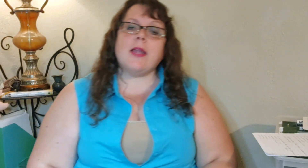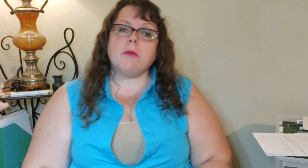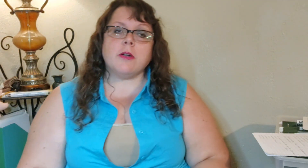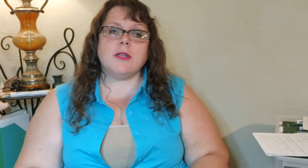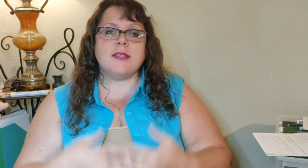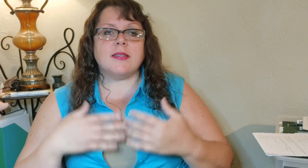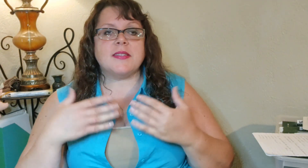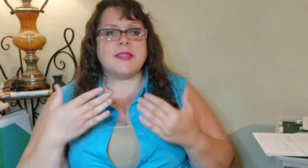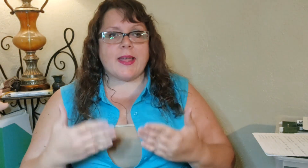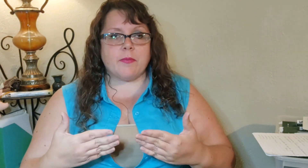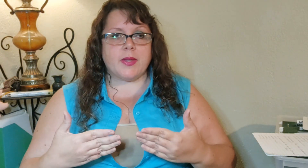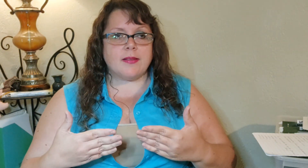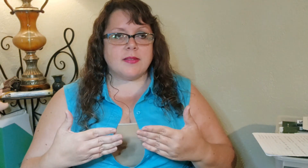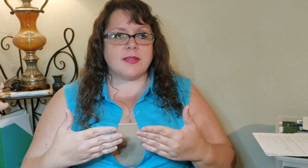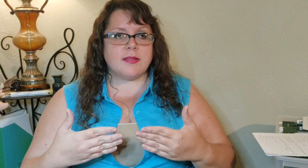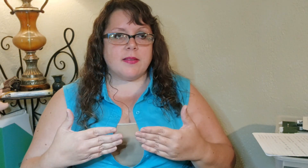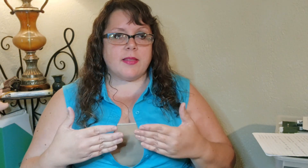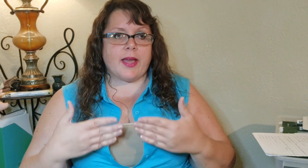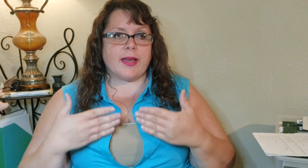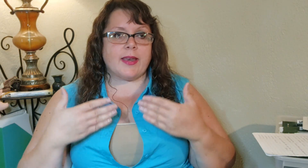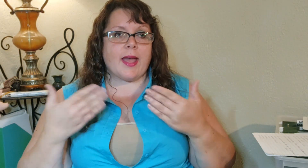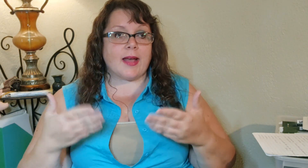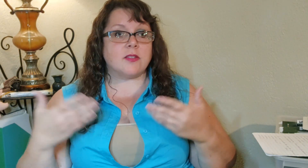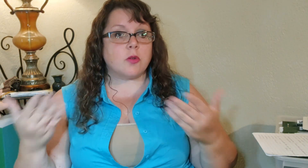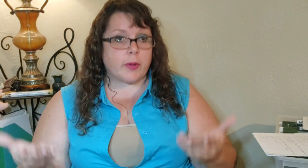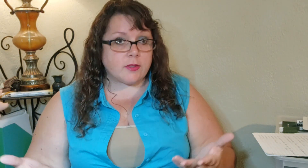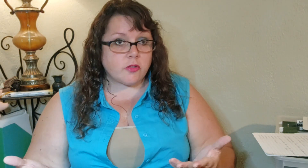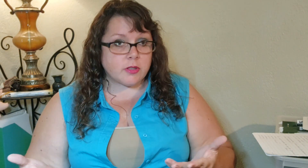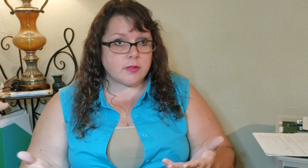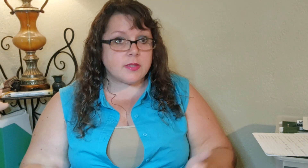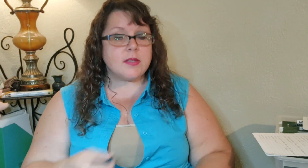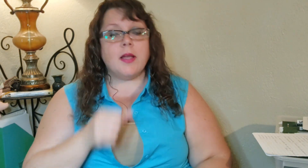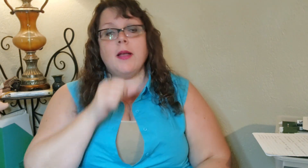And now we're going to statements that ask questions.